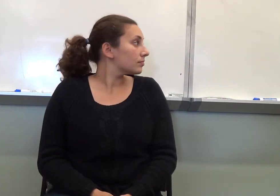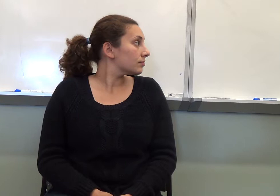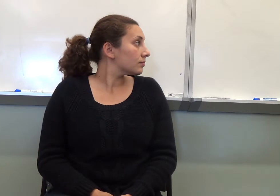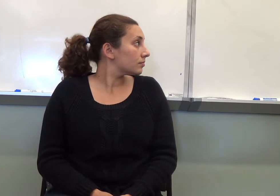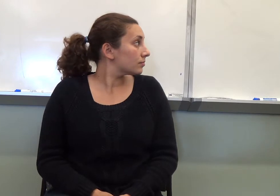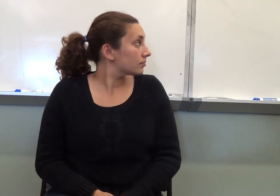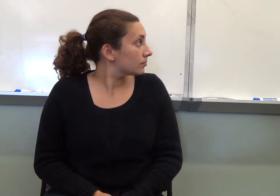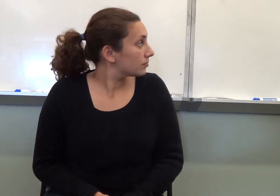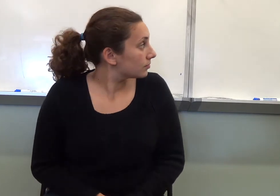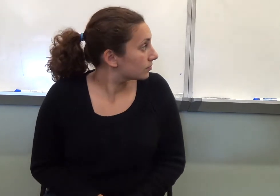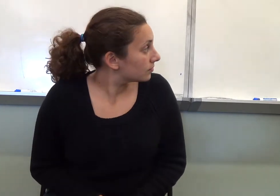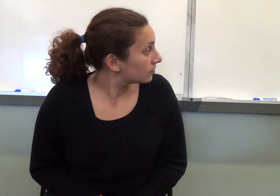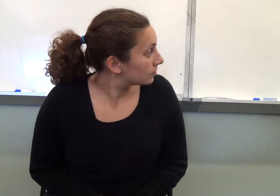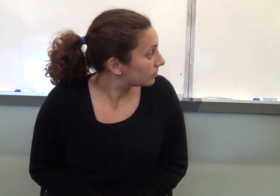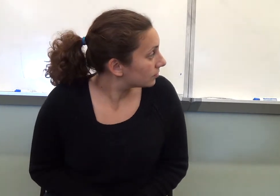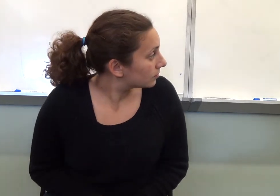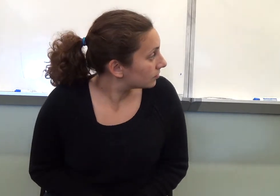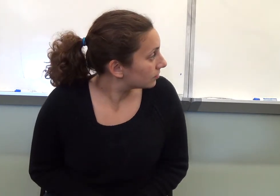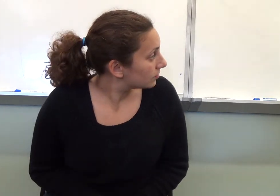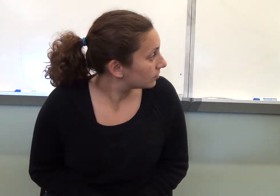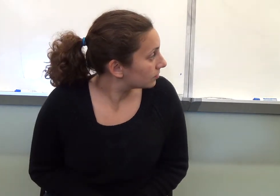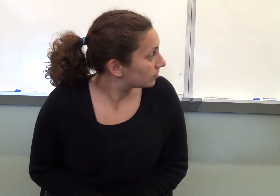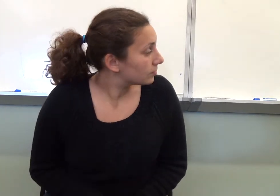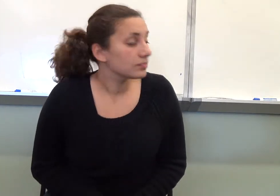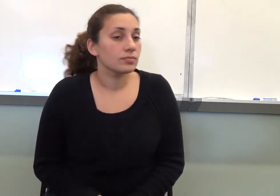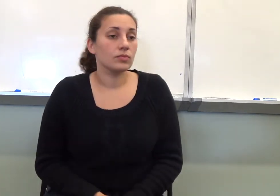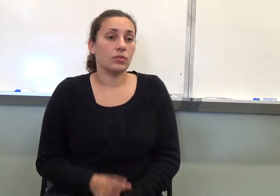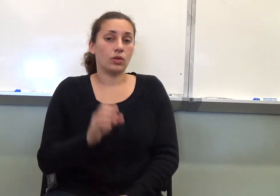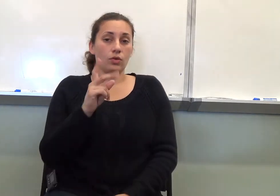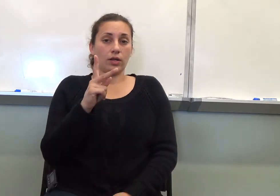Okay. We want to combine these things.